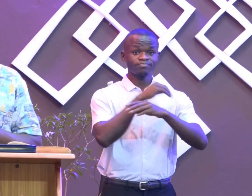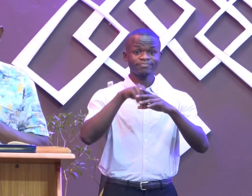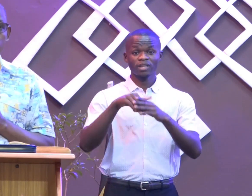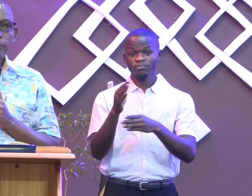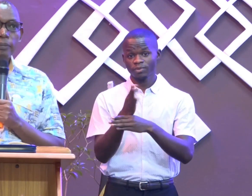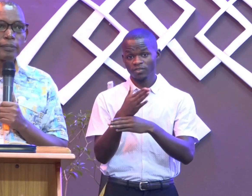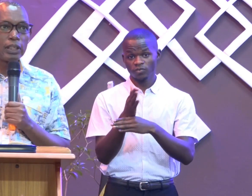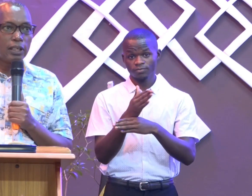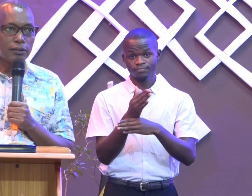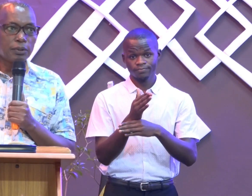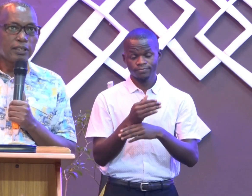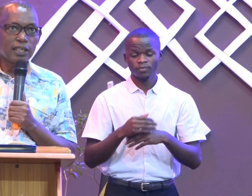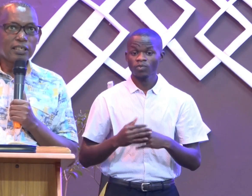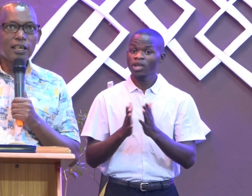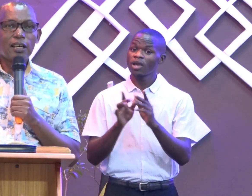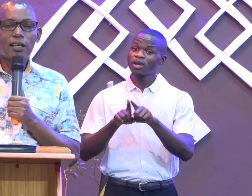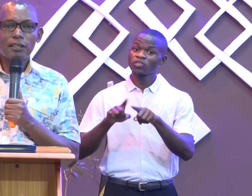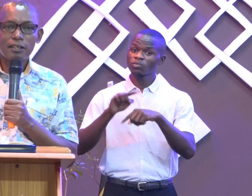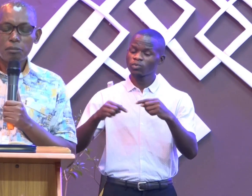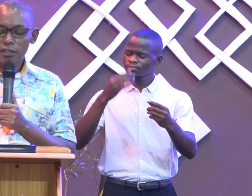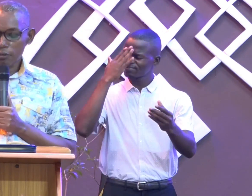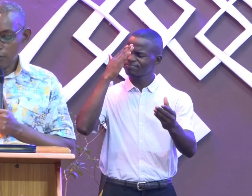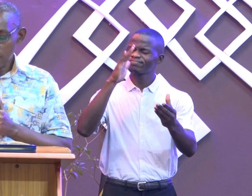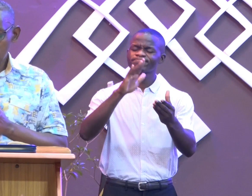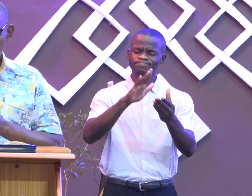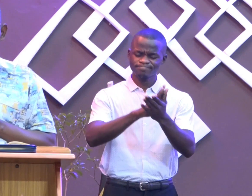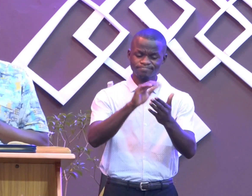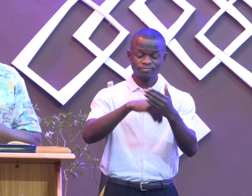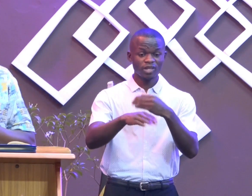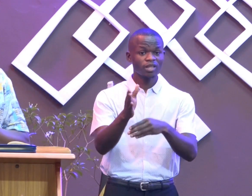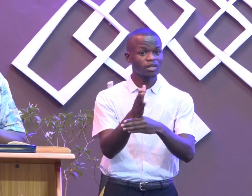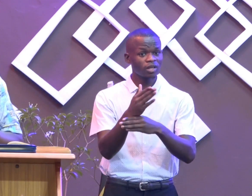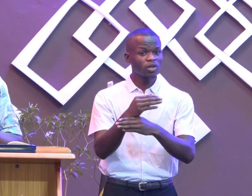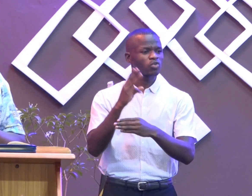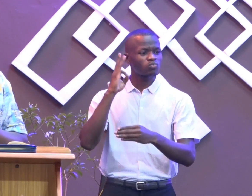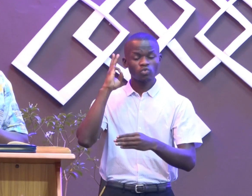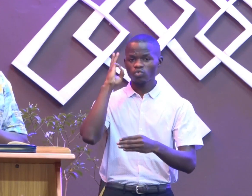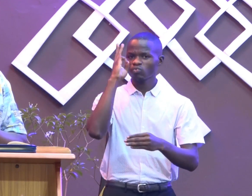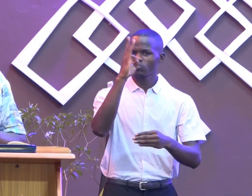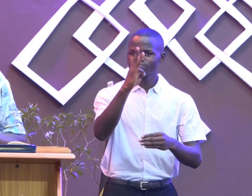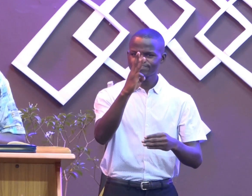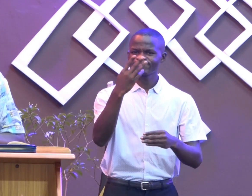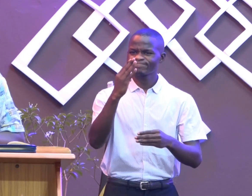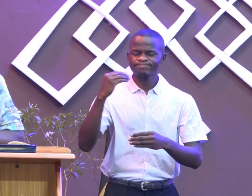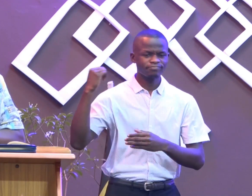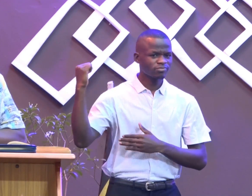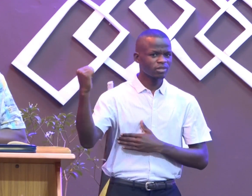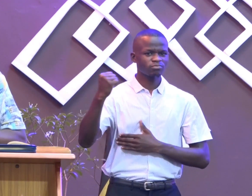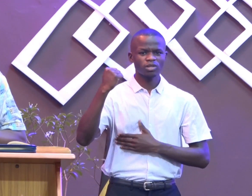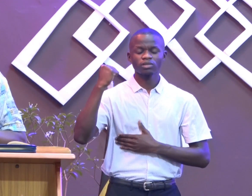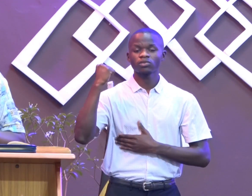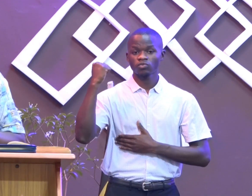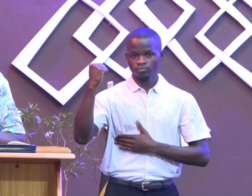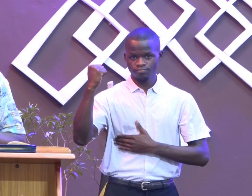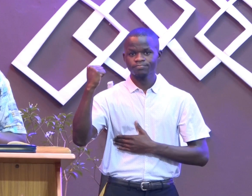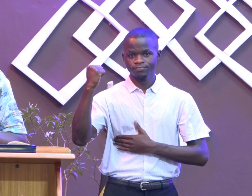unto bishop in this ministry. Era tukkiriza nti nakaakano eri ministry ogenda kusigala nga oli mukono gw'amaanyi. And we believe that even